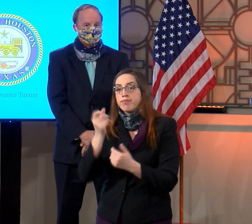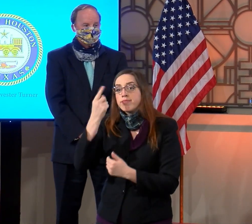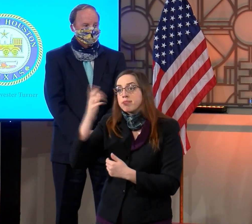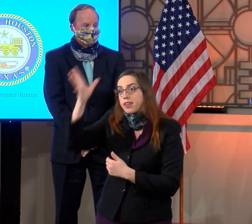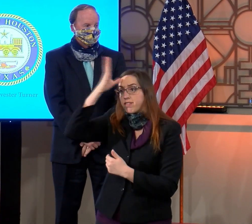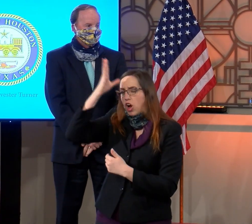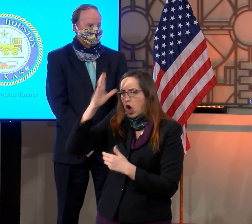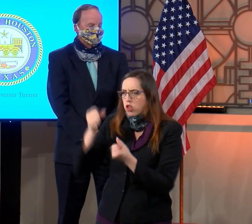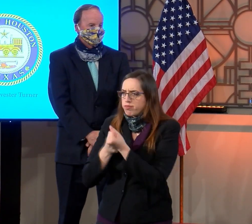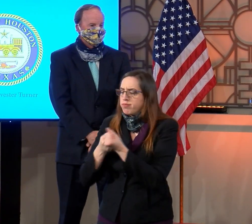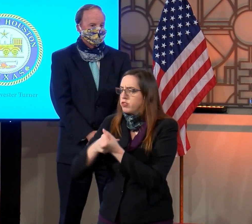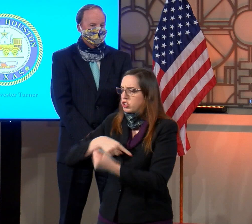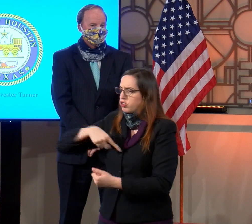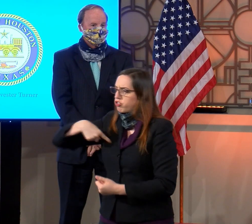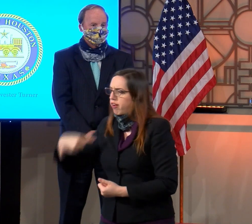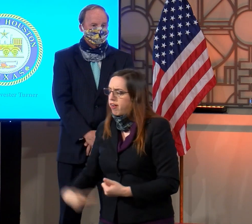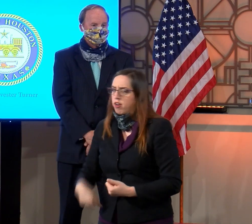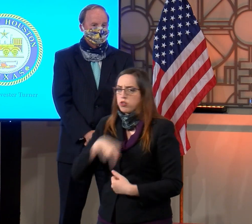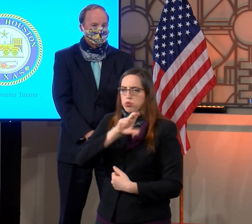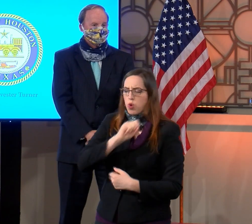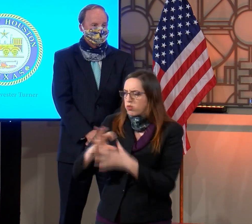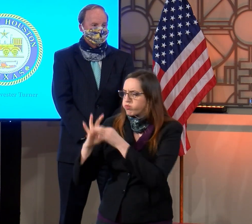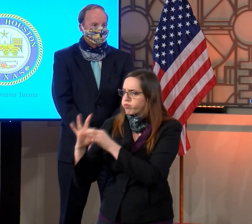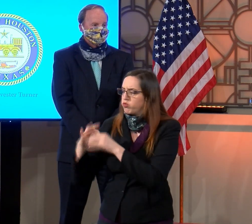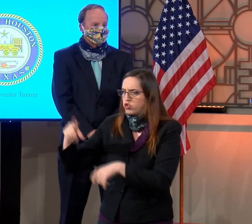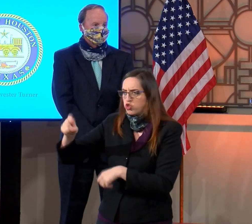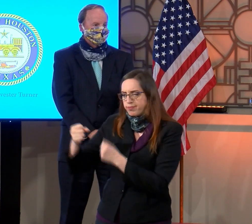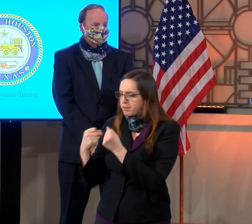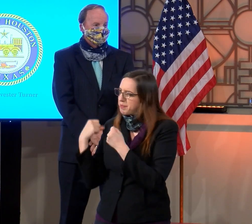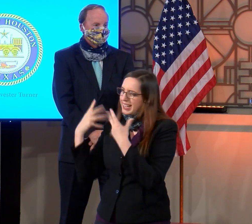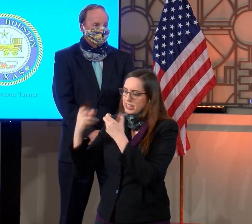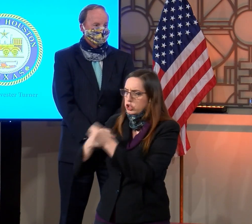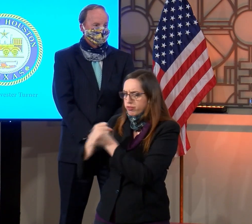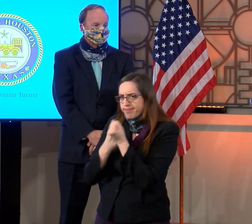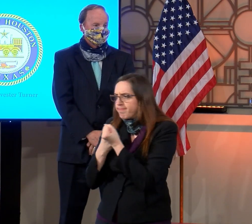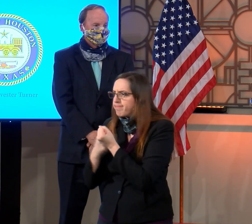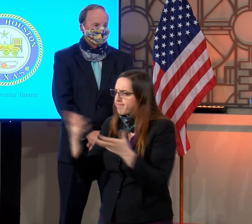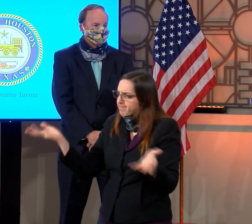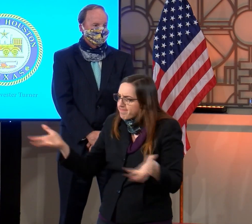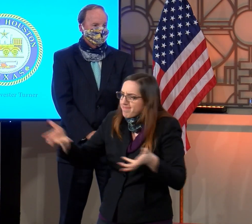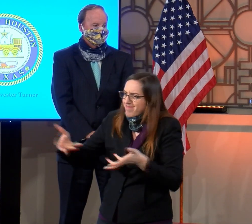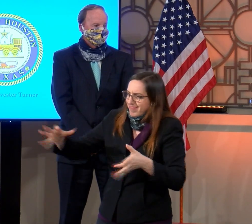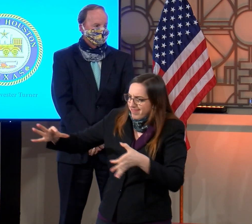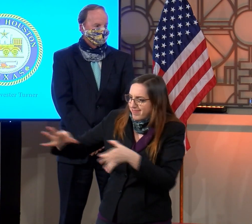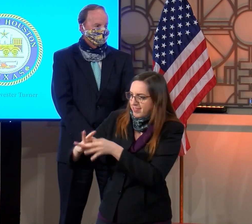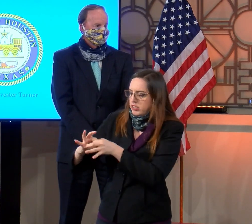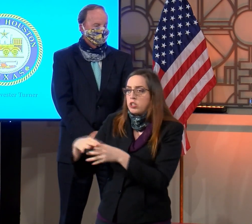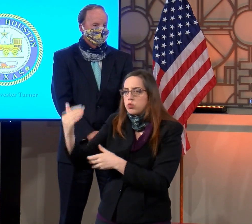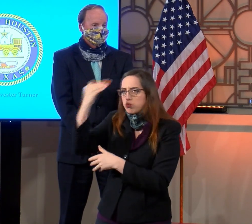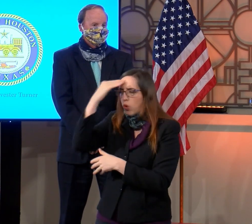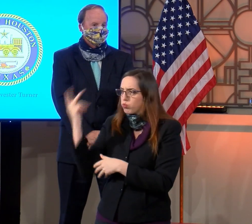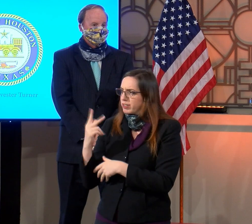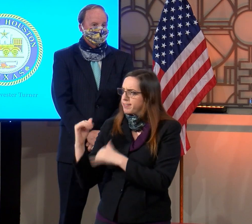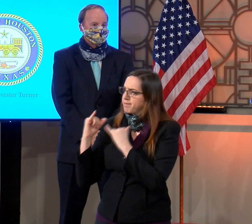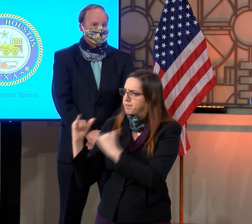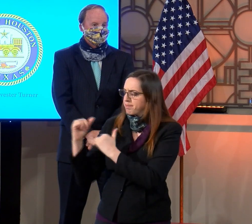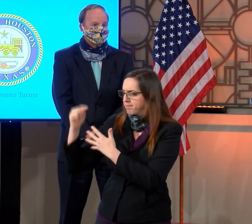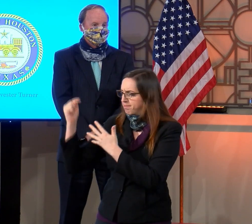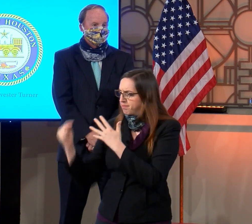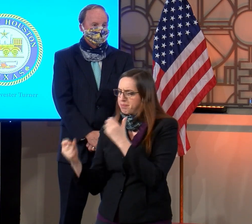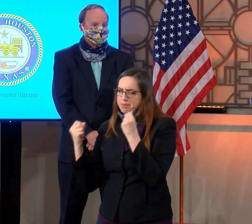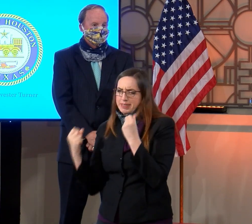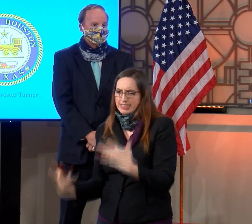closer ties between China and the United States for years. He knew that we have far more in common than what divides